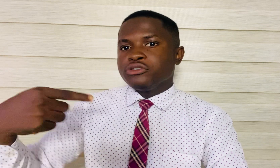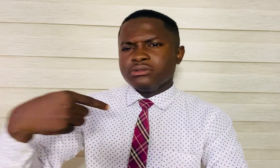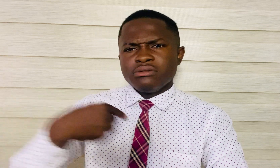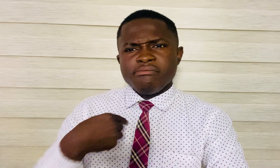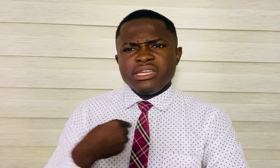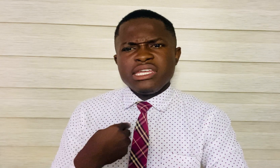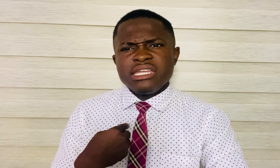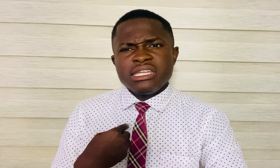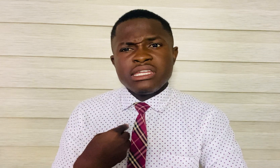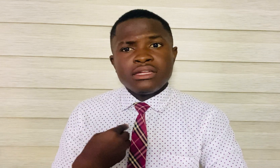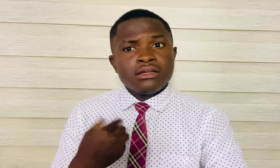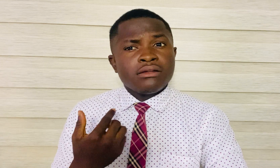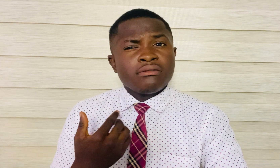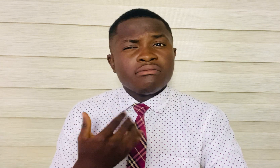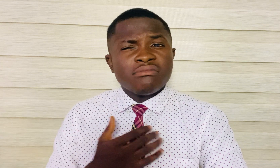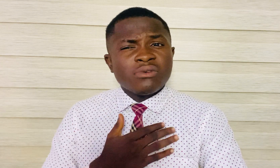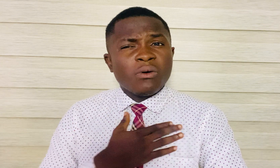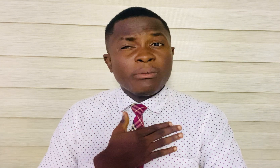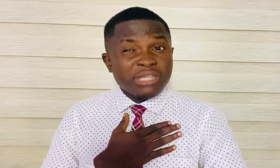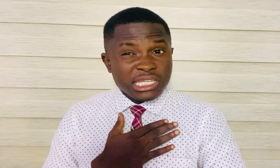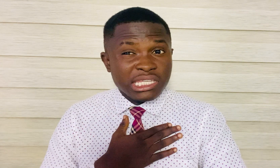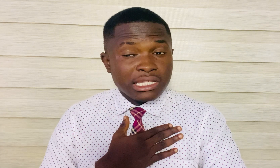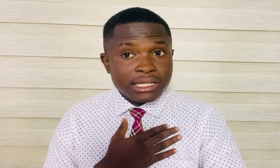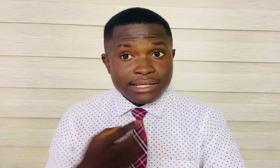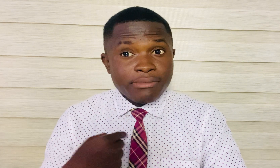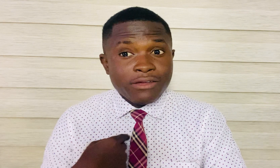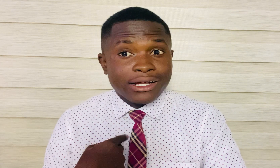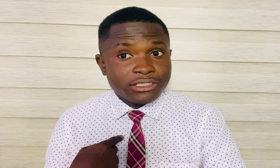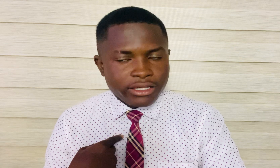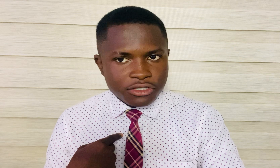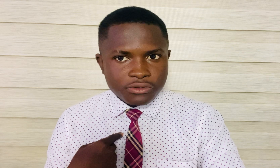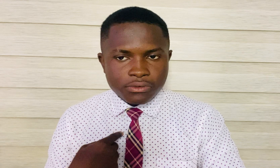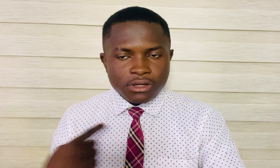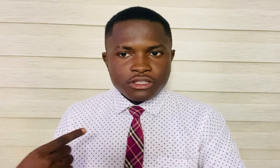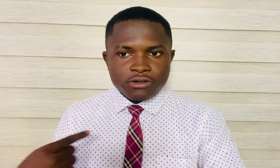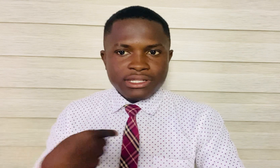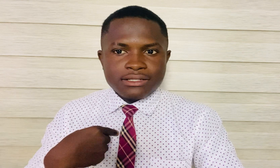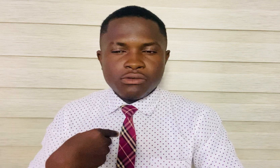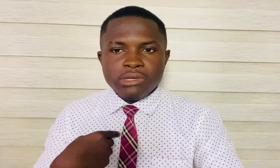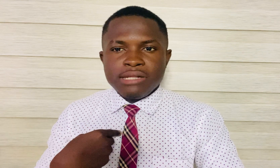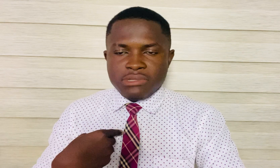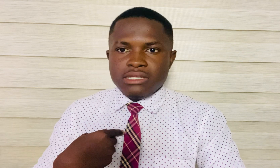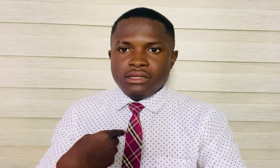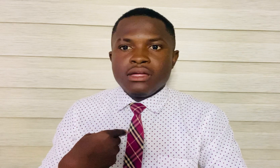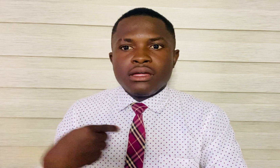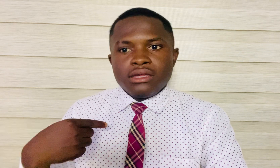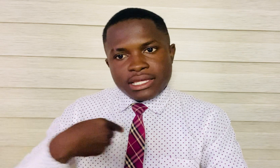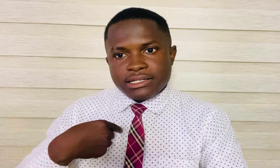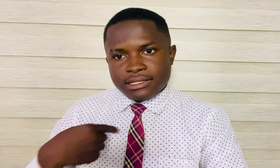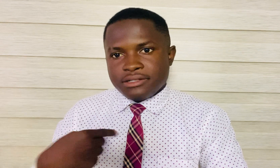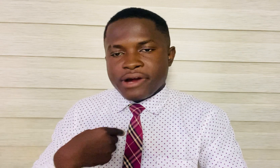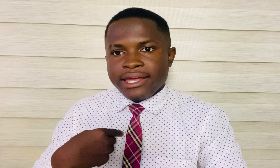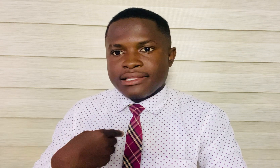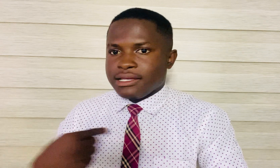do me or me. Is it me you are talking to? So this to mean me. Yes, it is right.